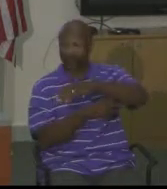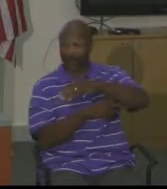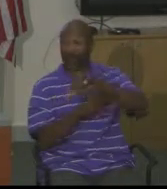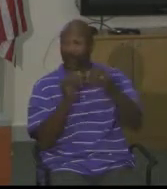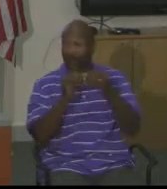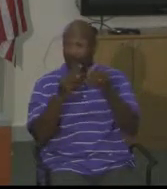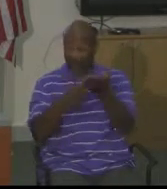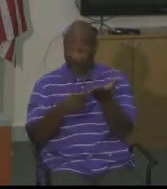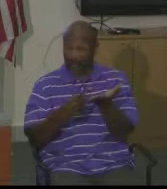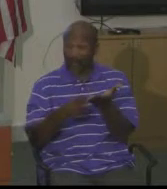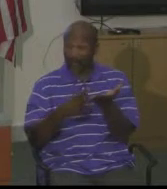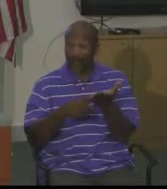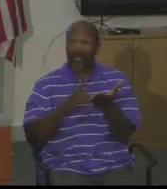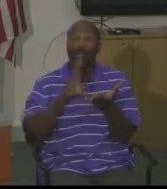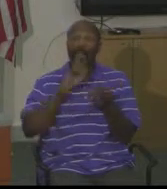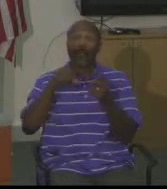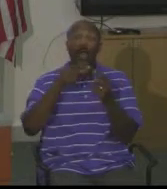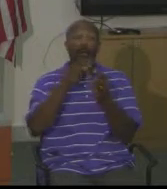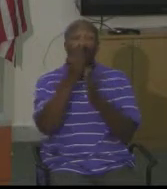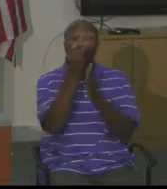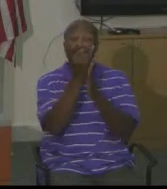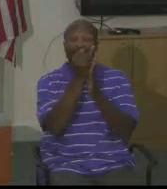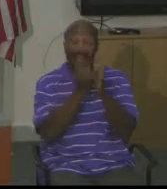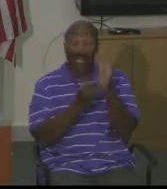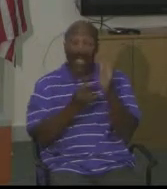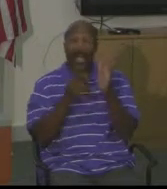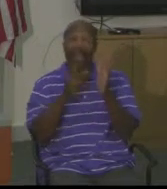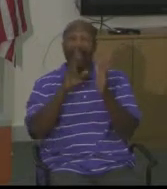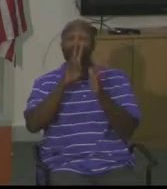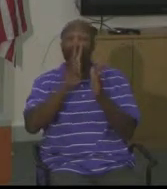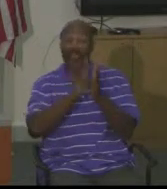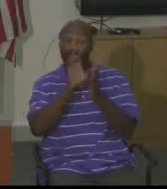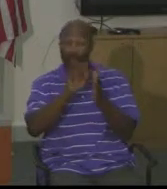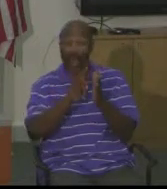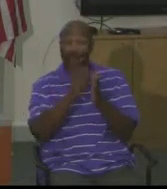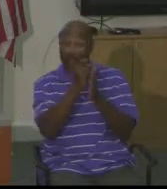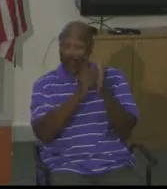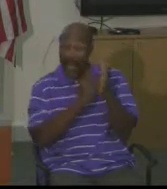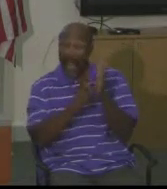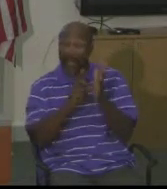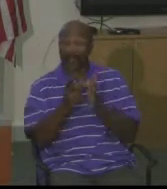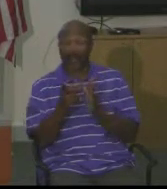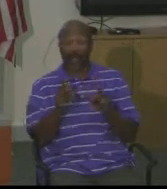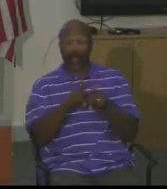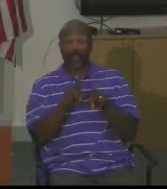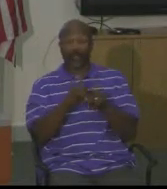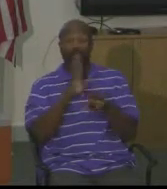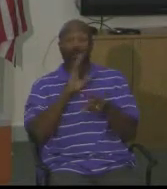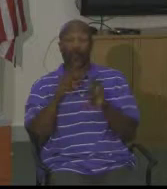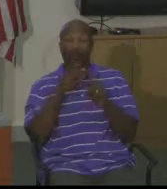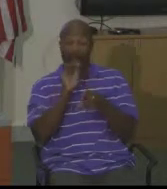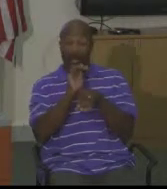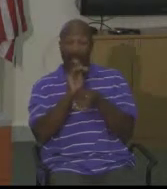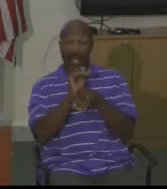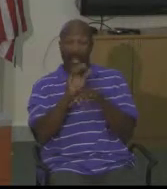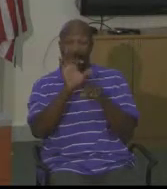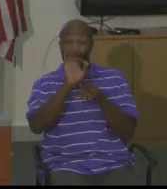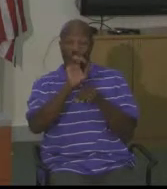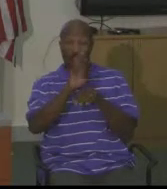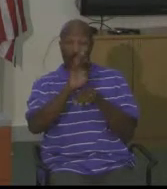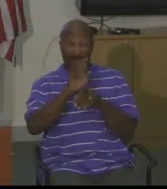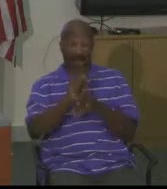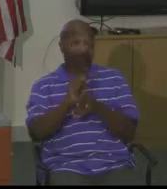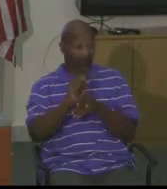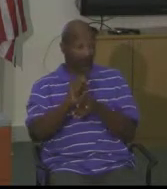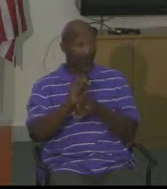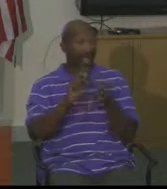We're going to talk about the graphics bus when we talk about video cards. We're going to talk a little bit about tonight just the format of it